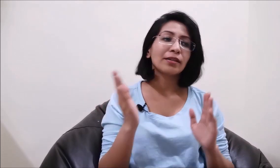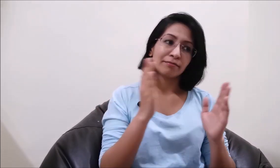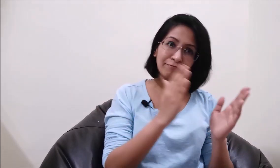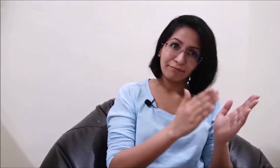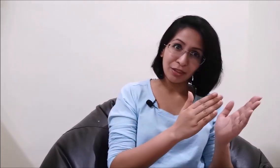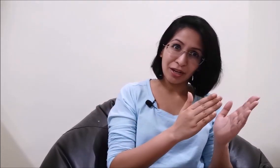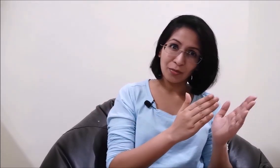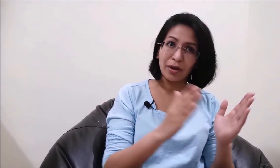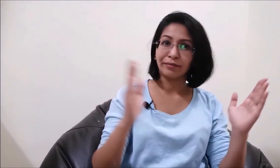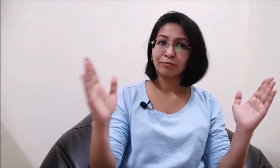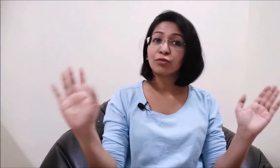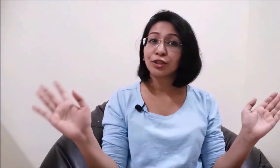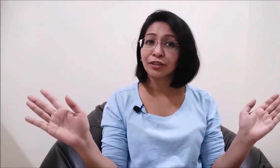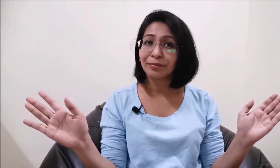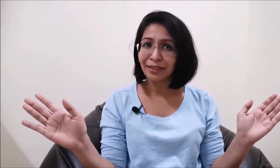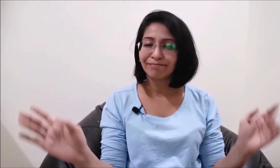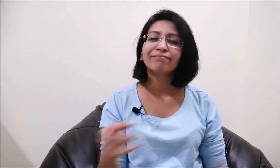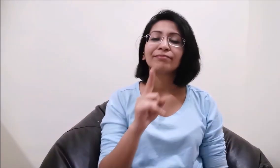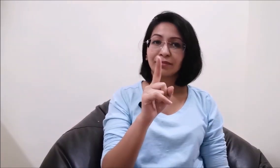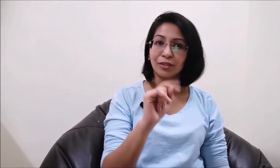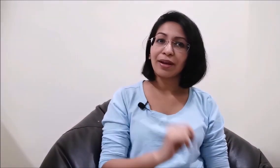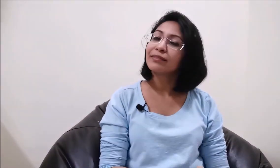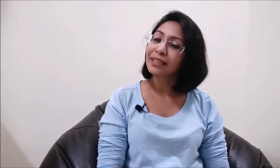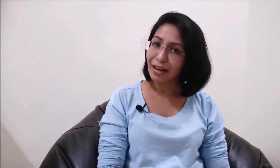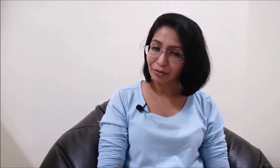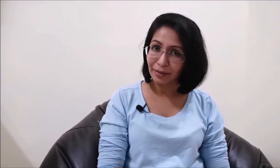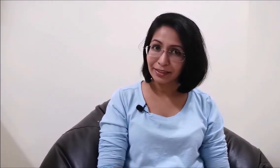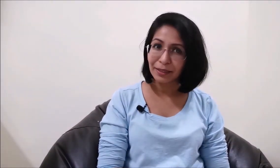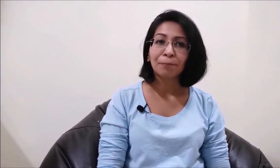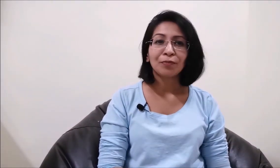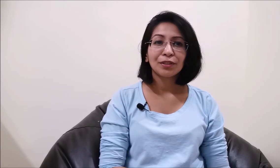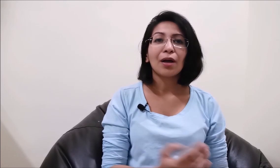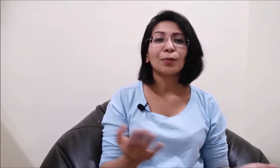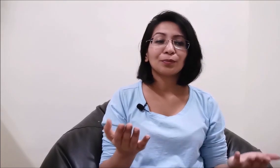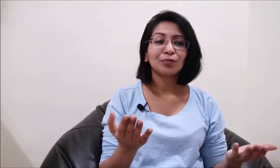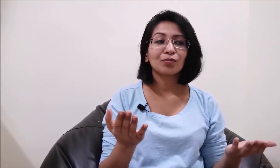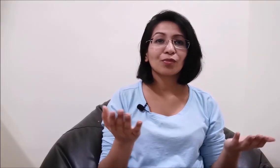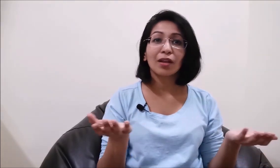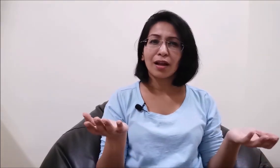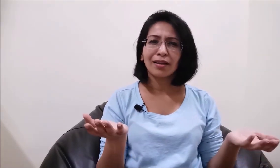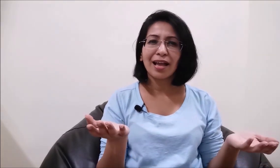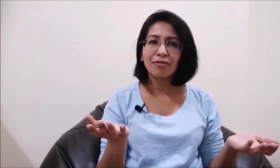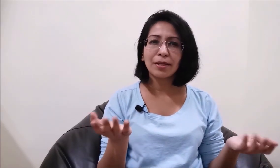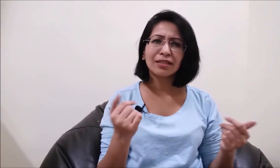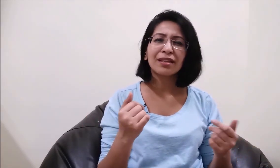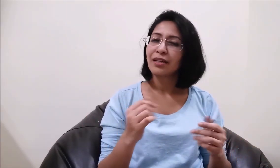1, mistake 1. What should it be? That's right, alphabets. So alphabets, they're